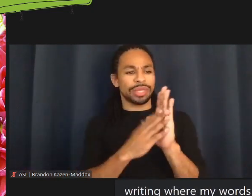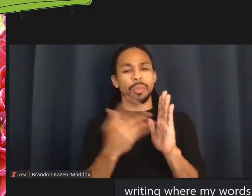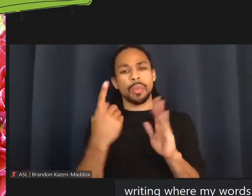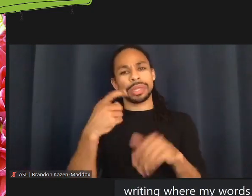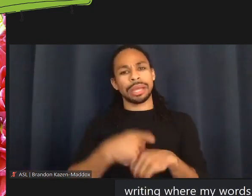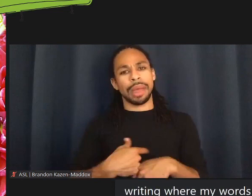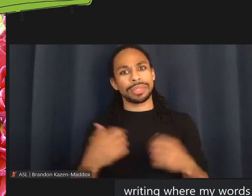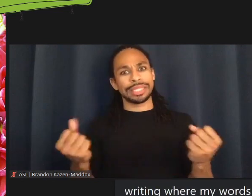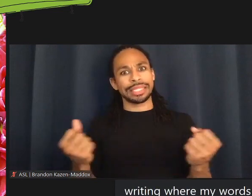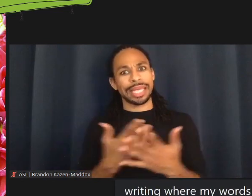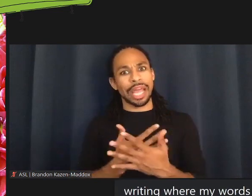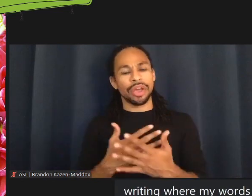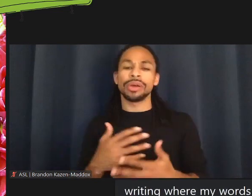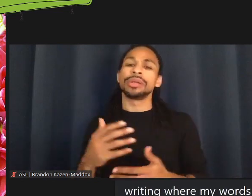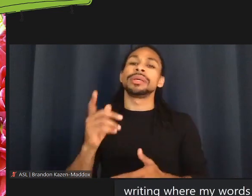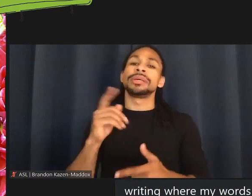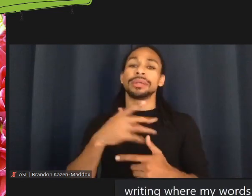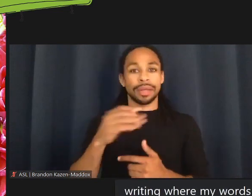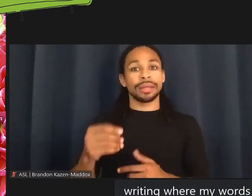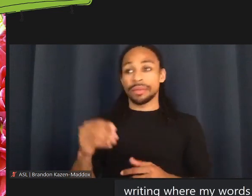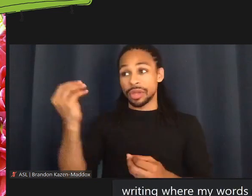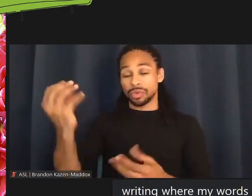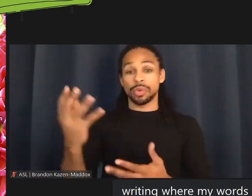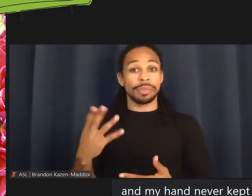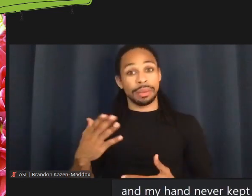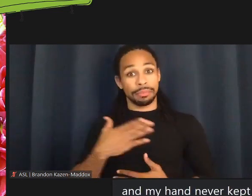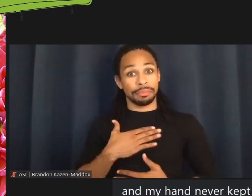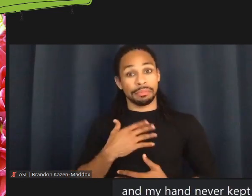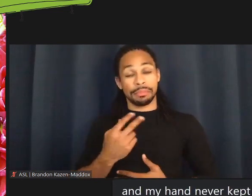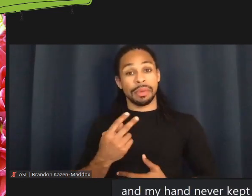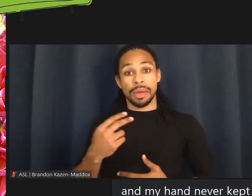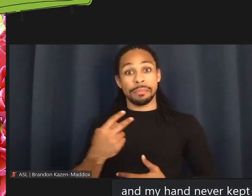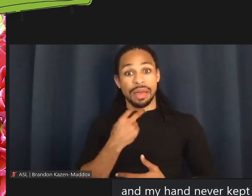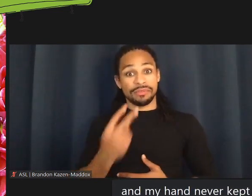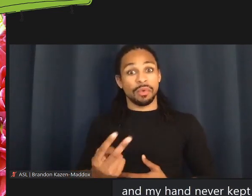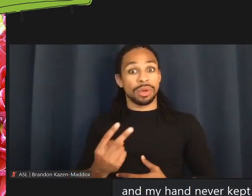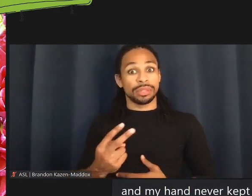that her voice as a writer was present and her audience could identify with her story.